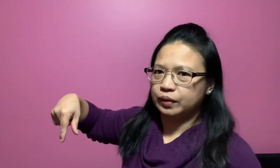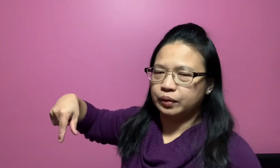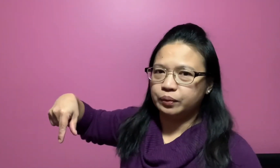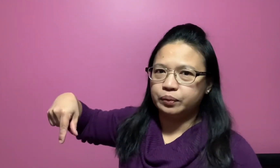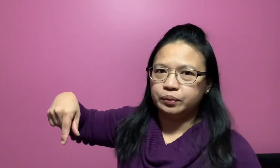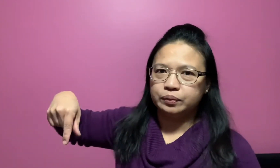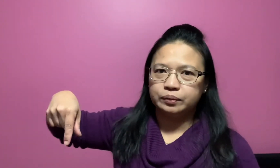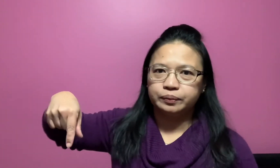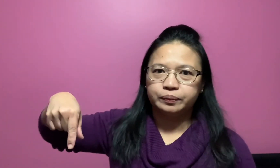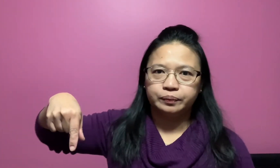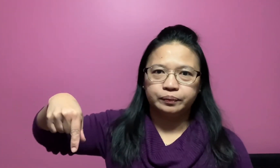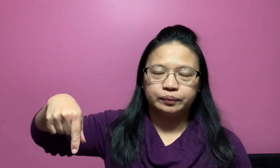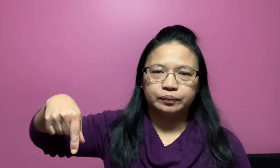Q.